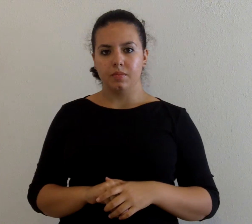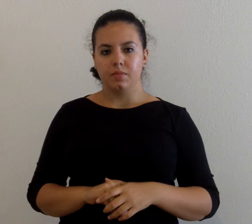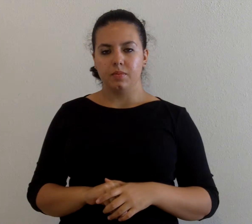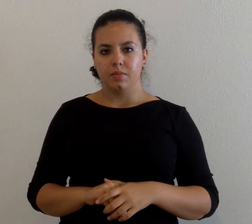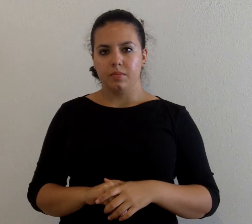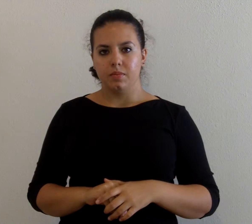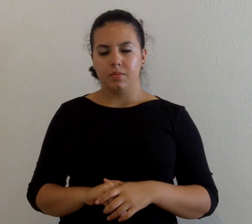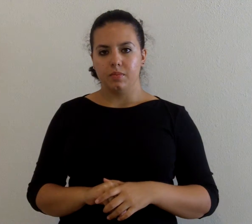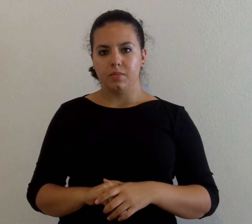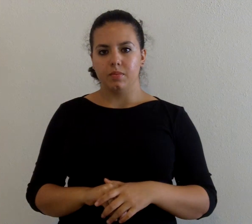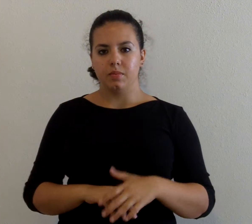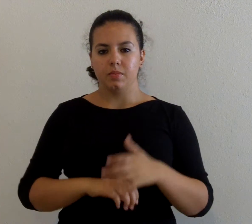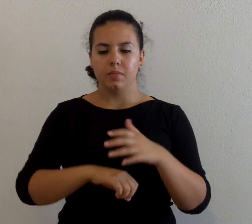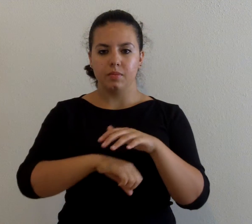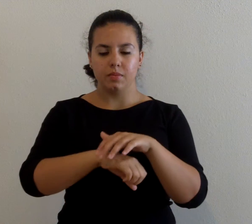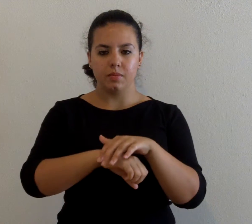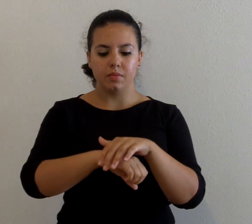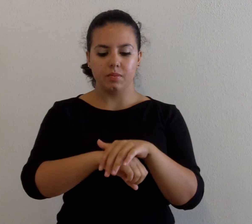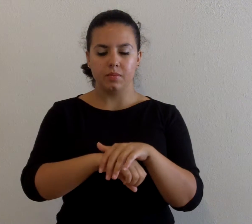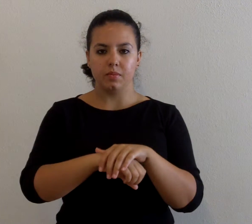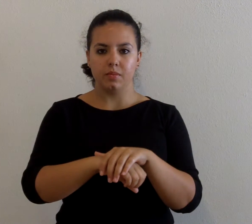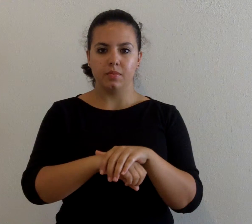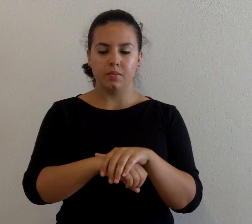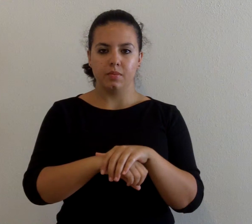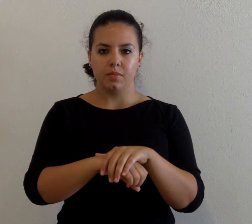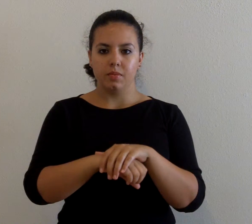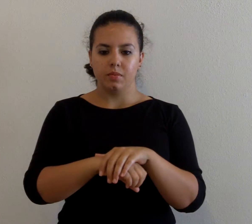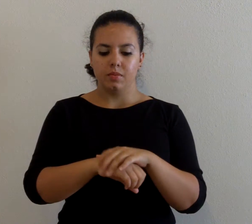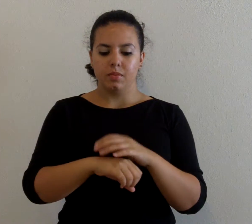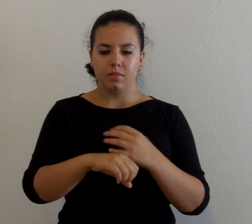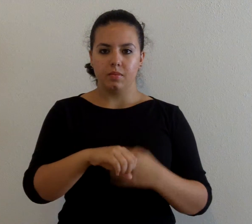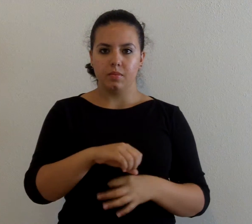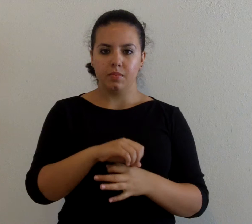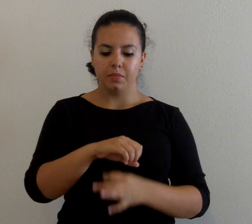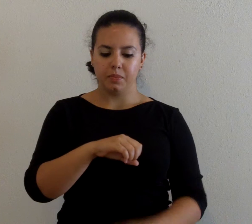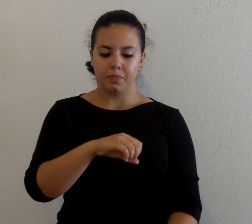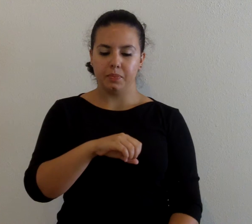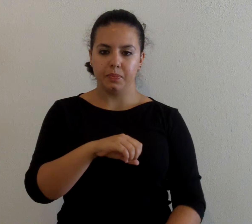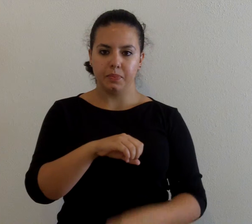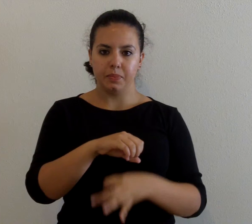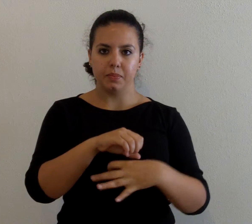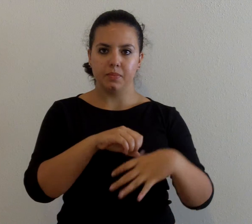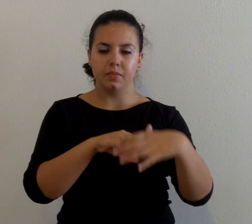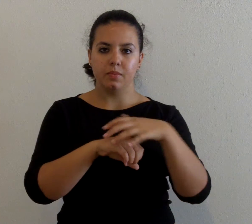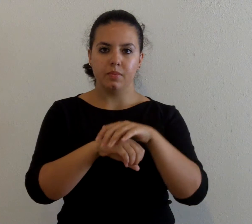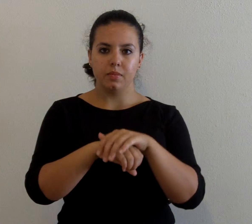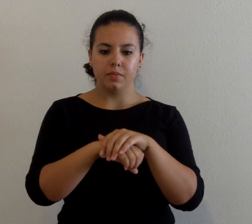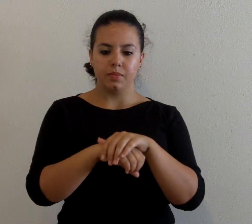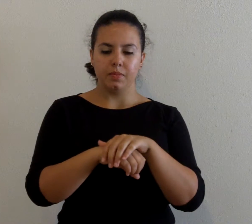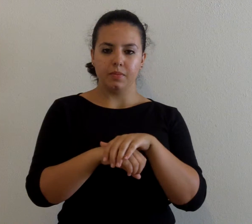We already know English. It's the hands on top of your little cane. You're all proper English.